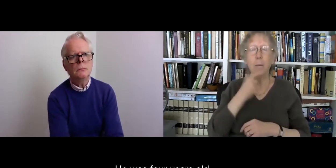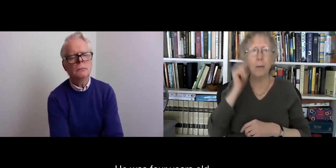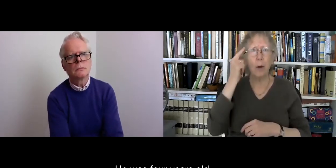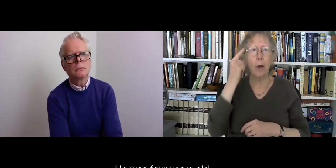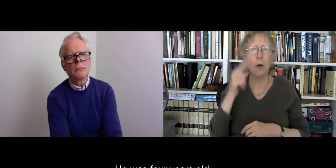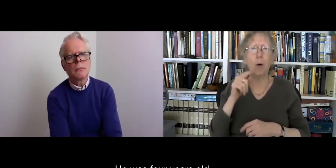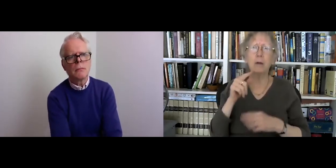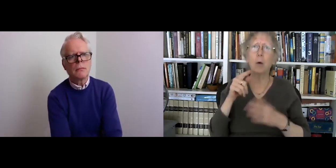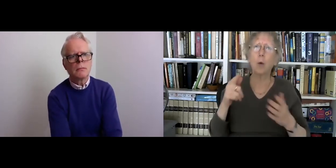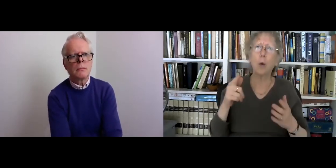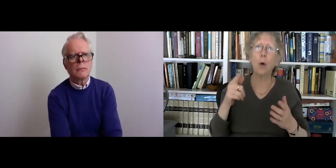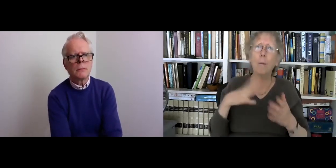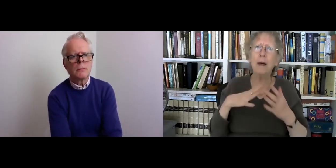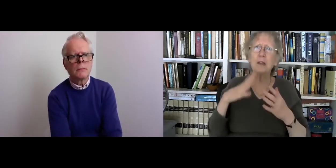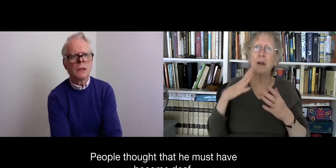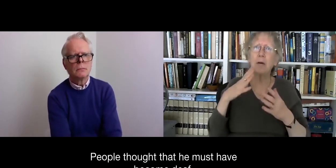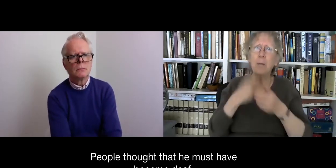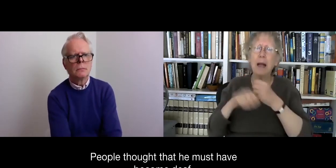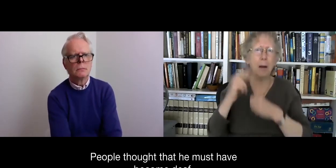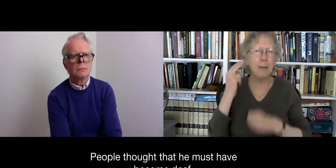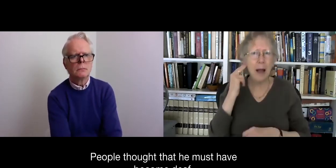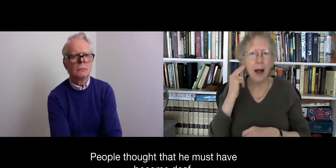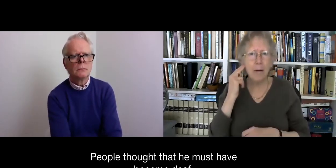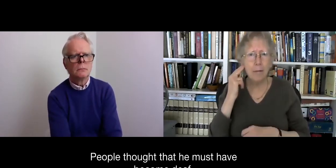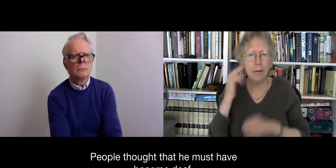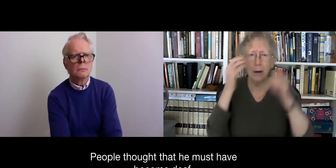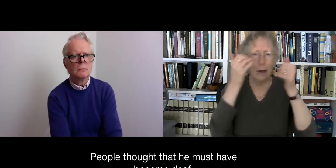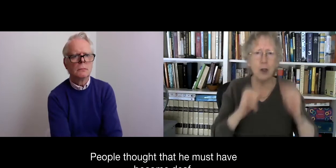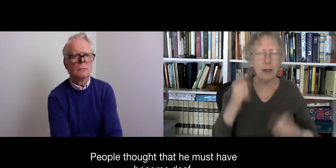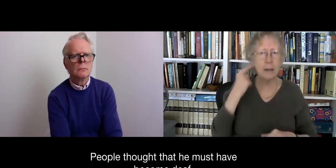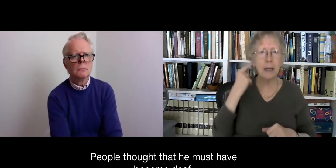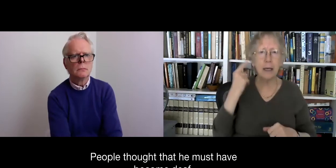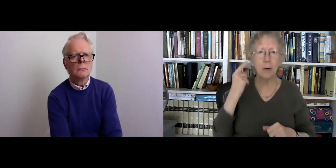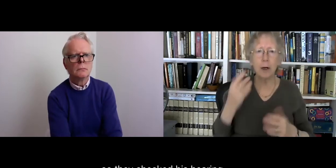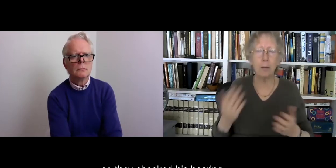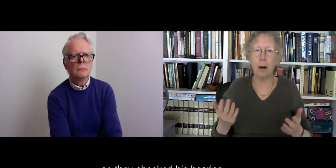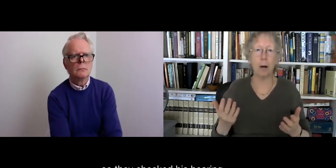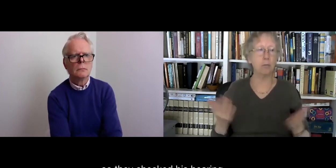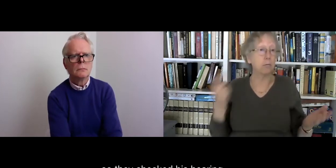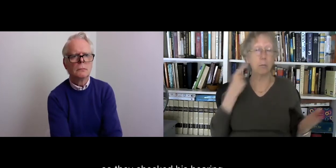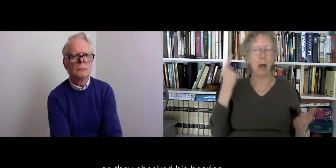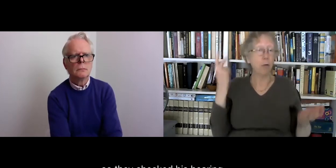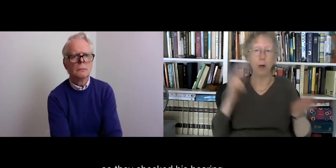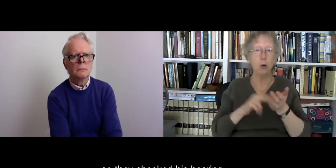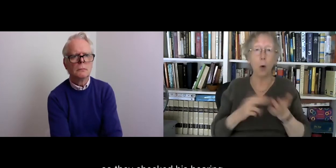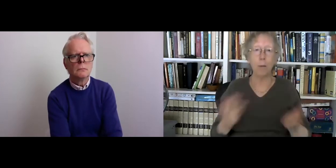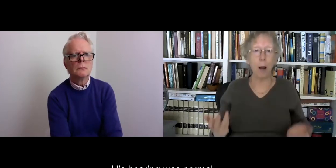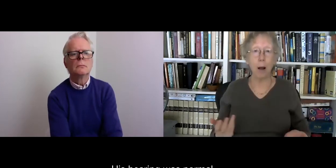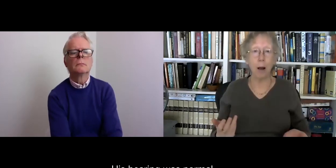was 4 years old, and people thought that he must have become deaf. So they checked his hearing, and his hearing